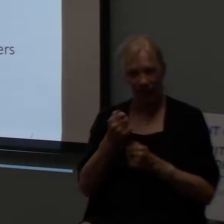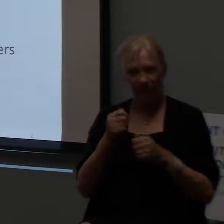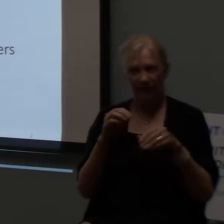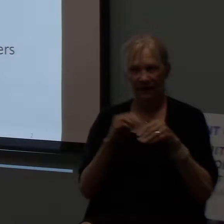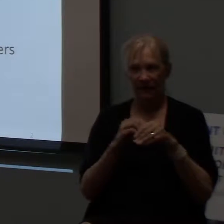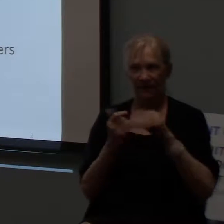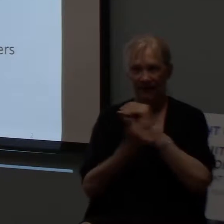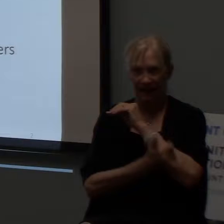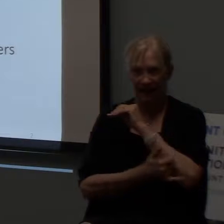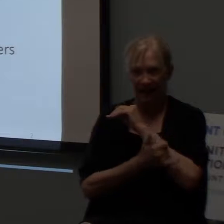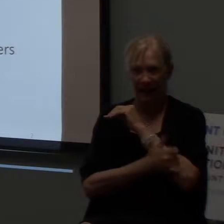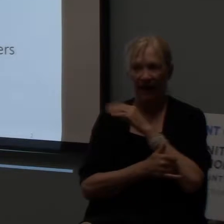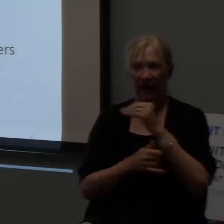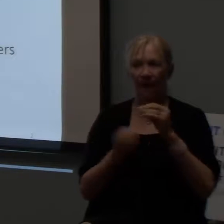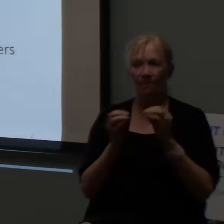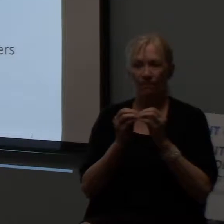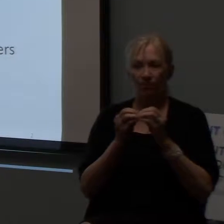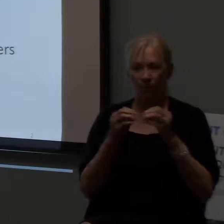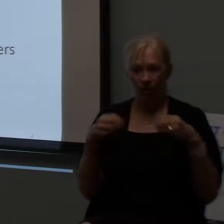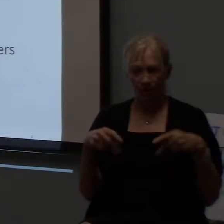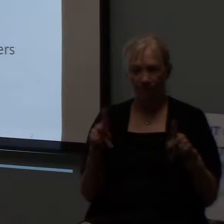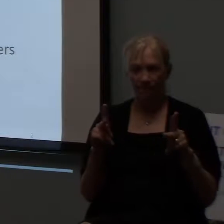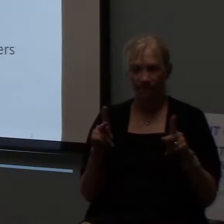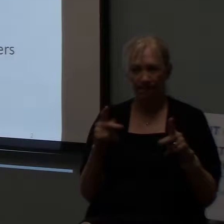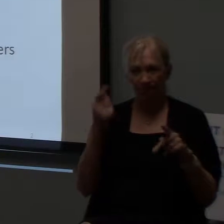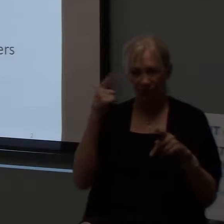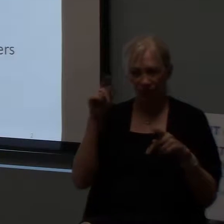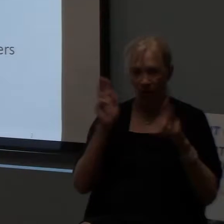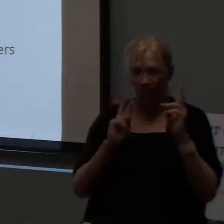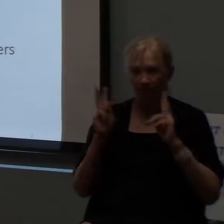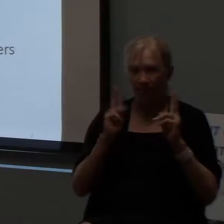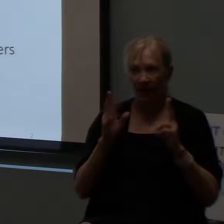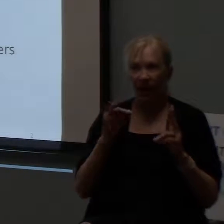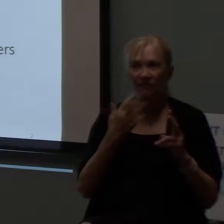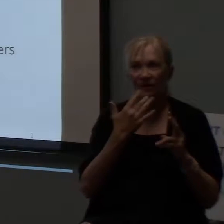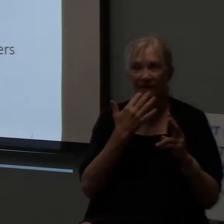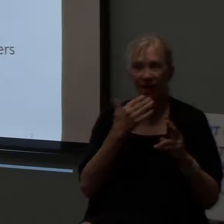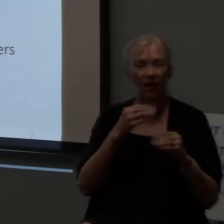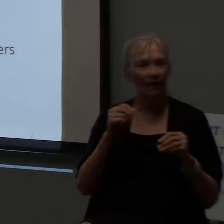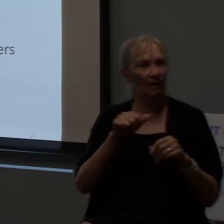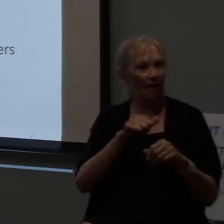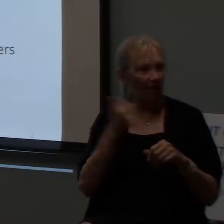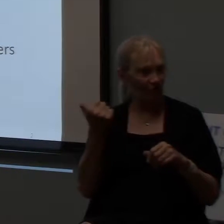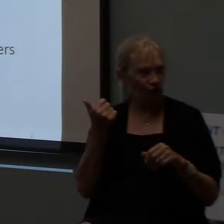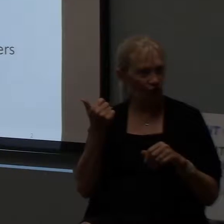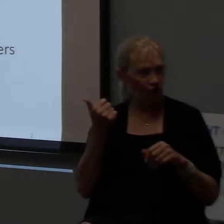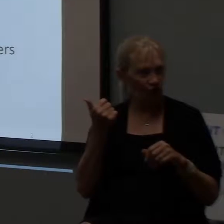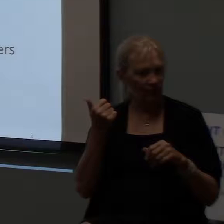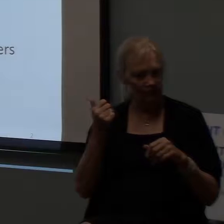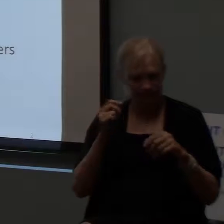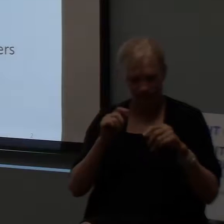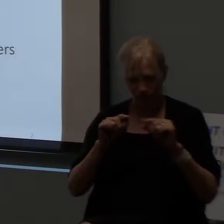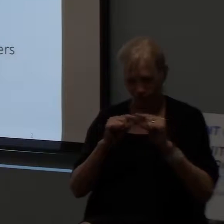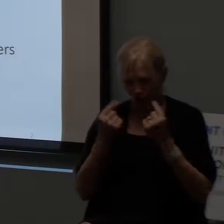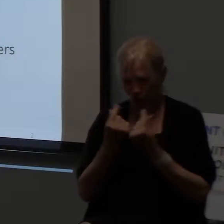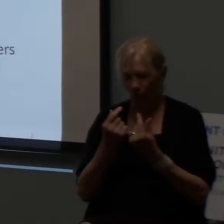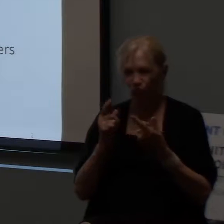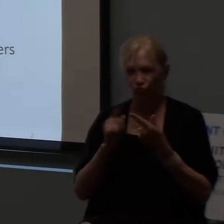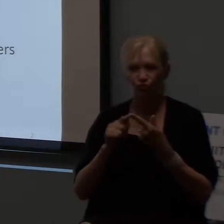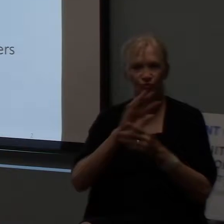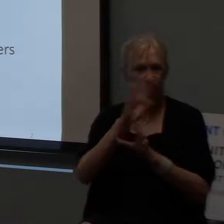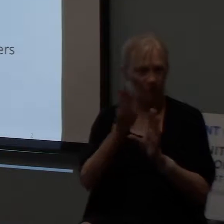county, and more opportunities will be available for people of color and other diverse populations to participate in county